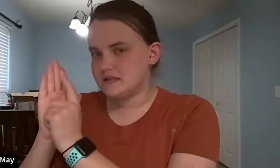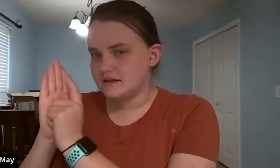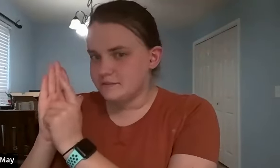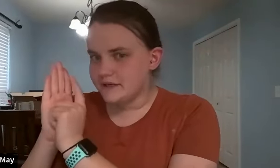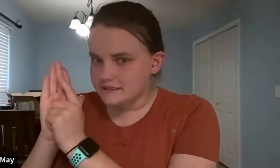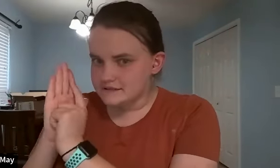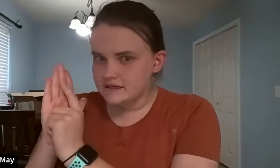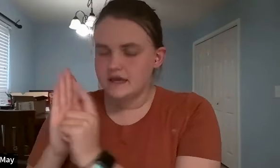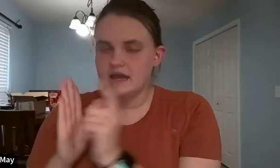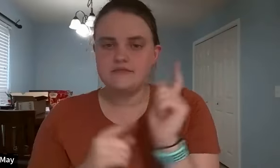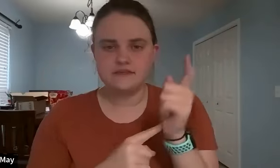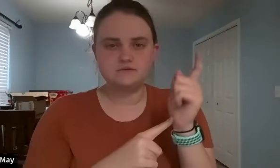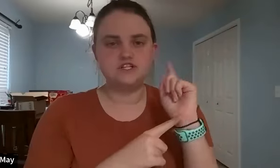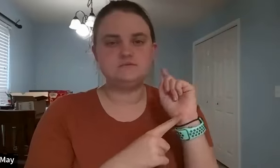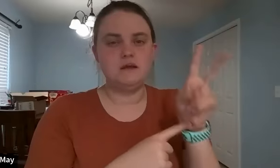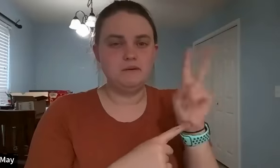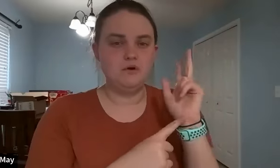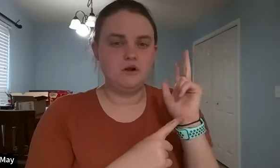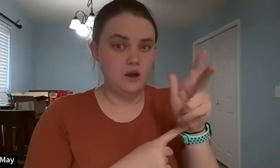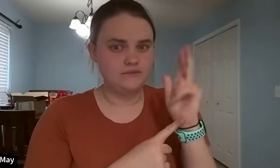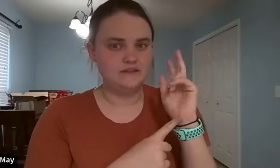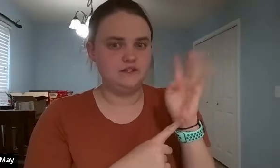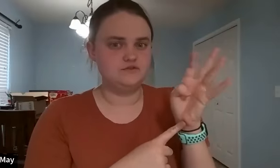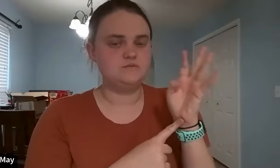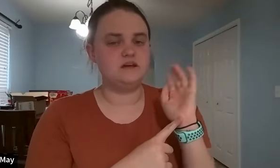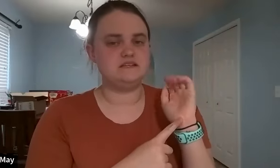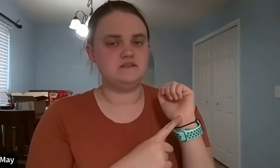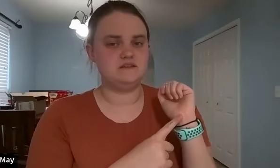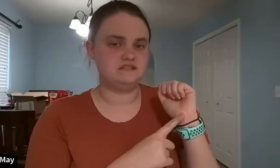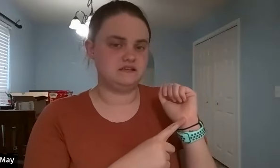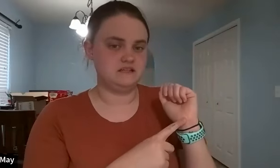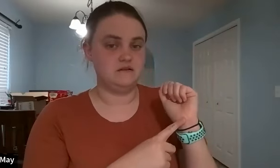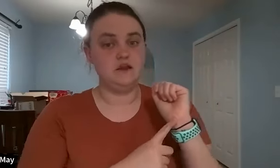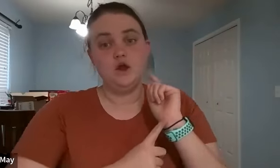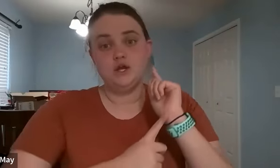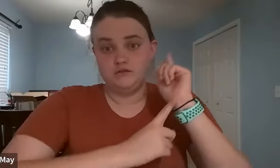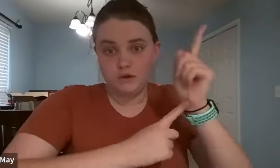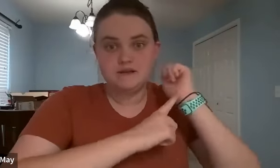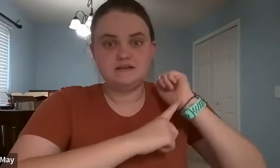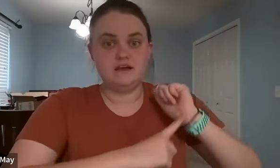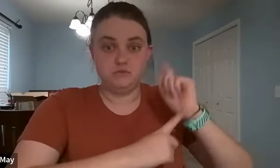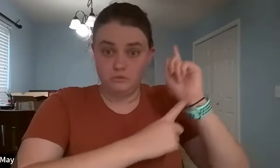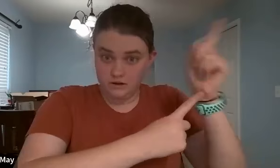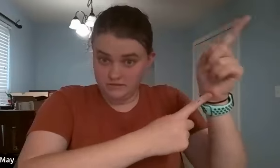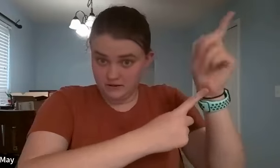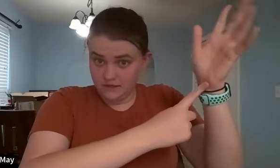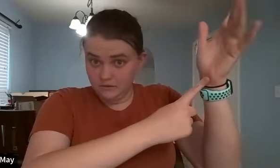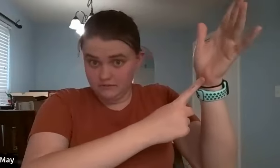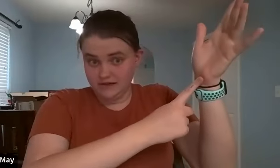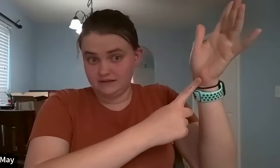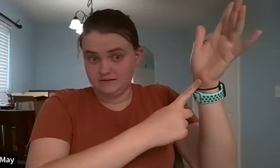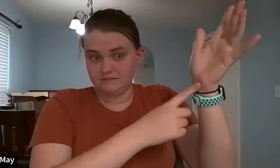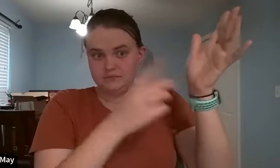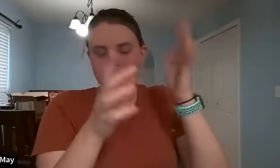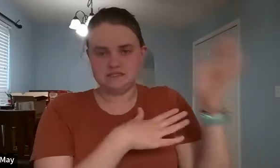for minutes. And this one's just becoming more commonly used because I think this is like saying like you have 1 minute left, 1 minute, wait 1 minute, but it's